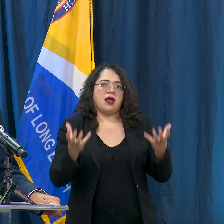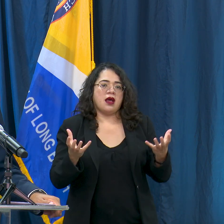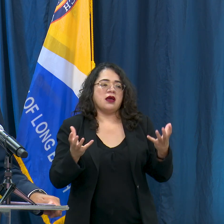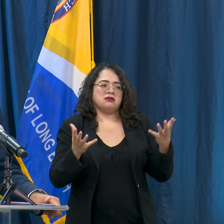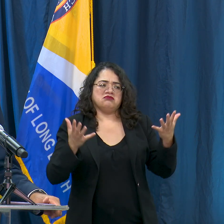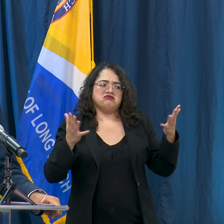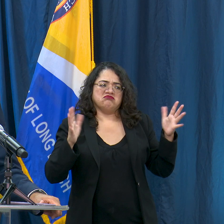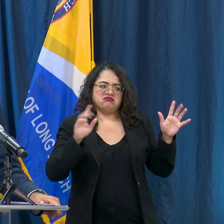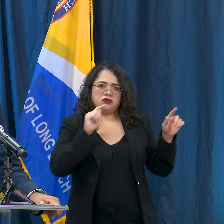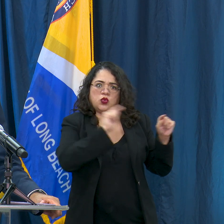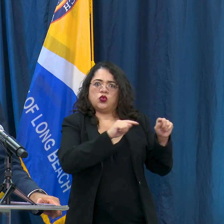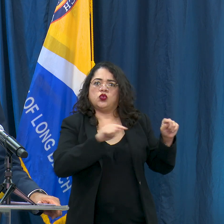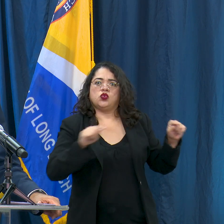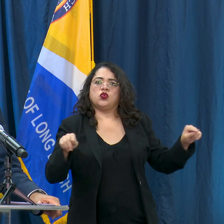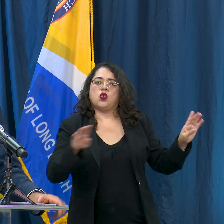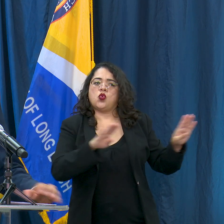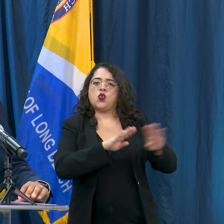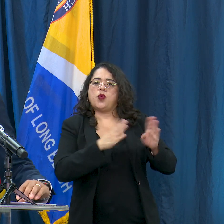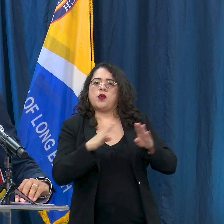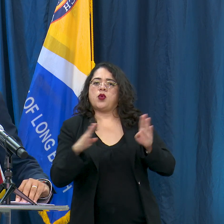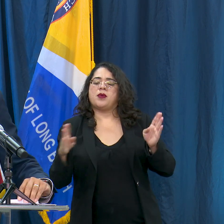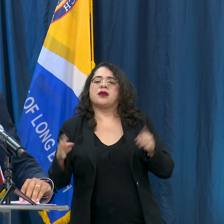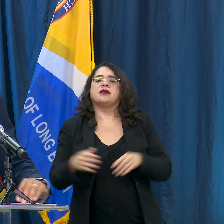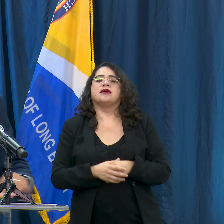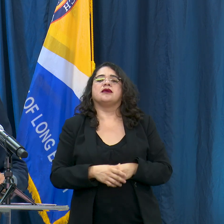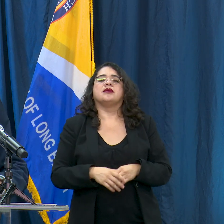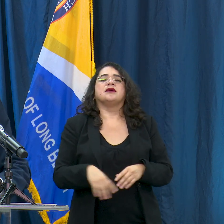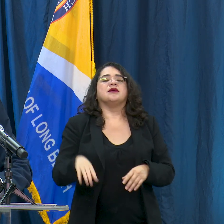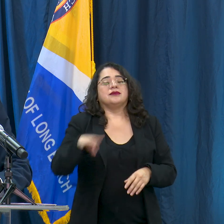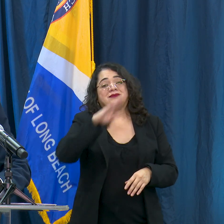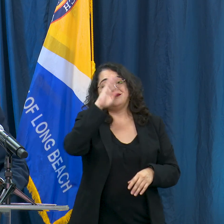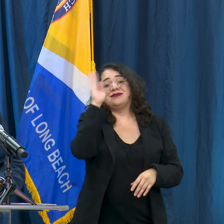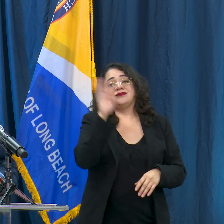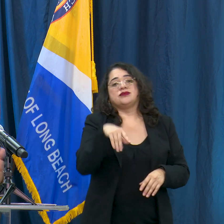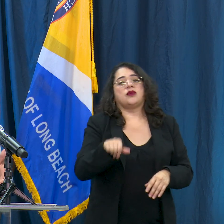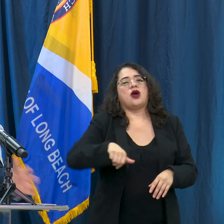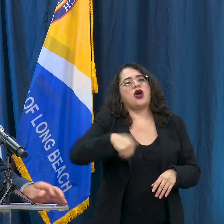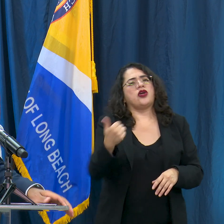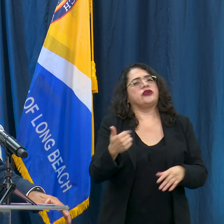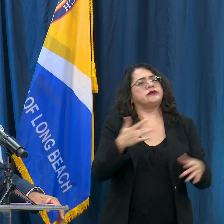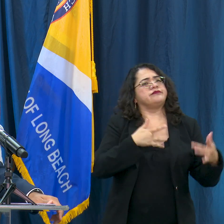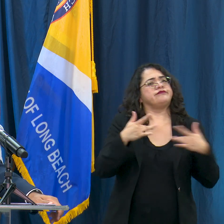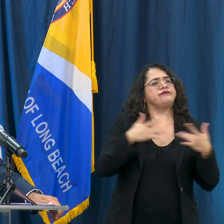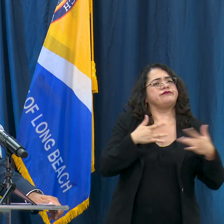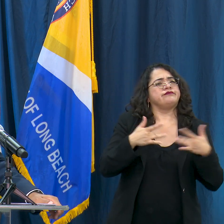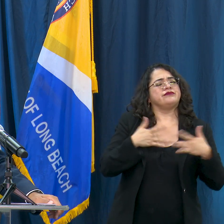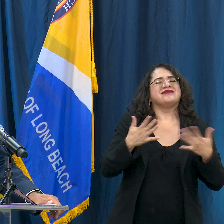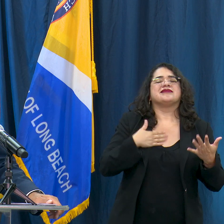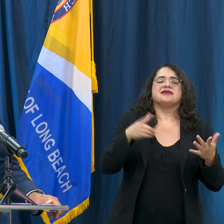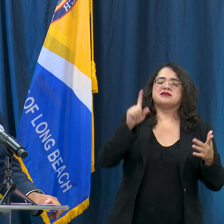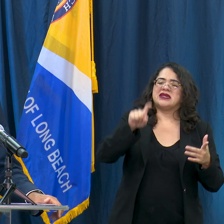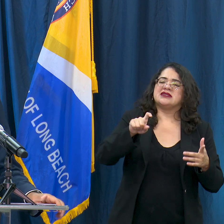open. However, I know that there's been an expectation about some other industries, and I just want to be honest.